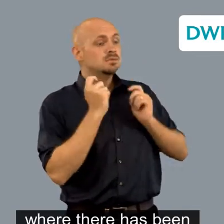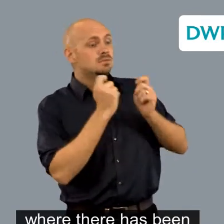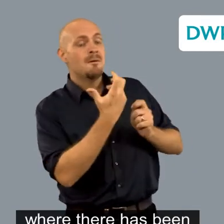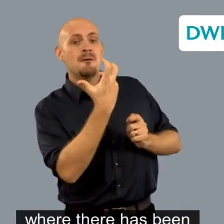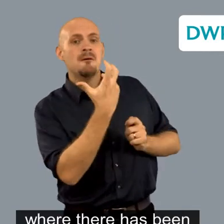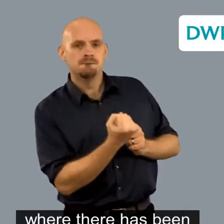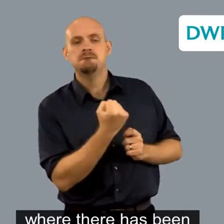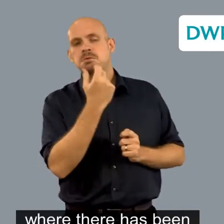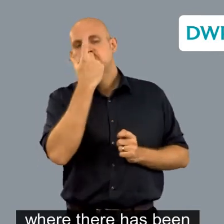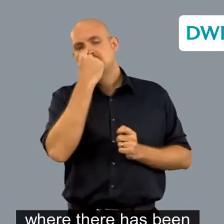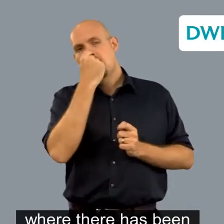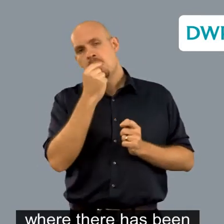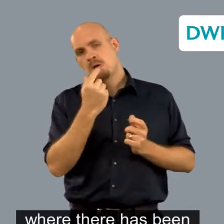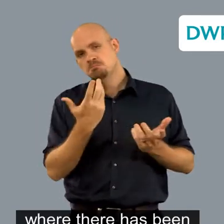a recent award of benefit.